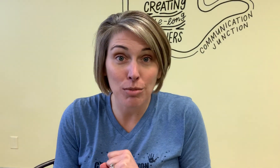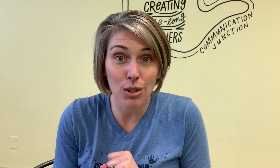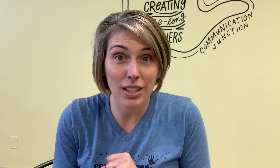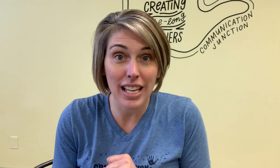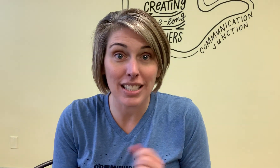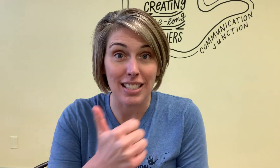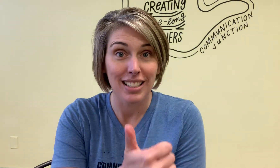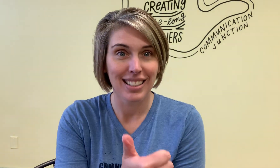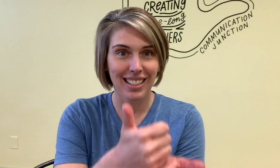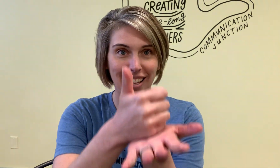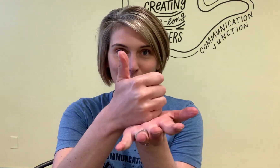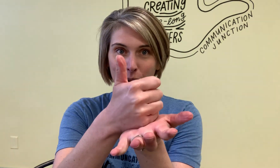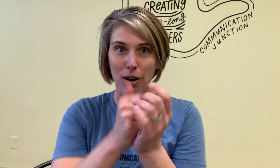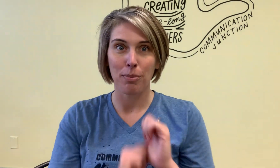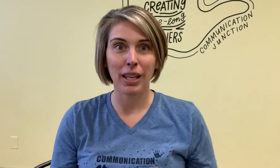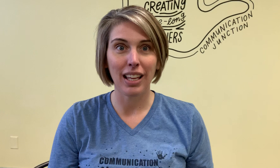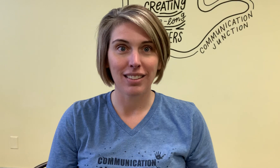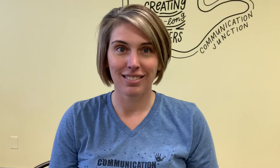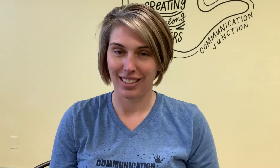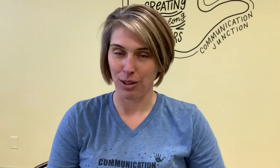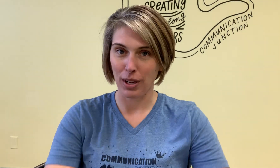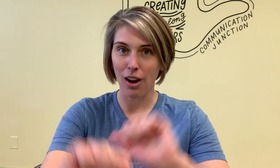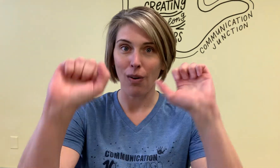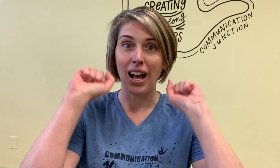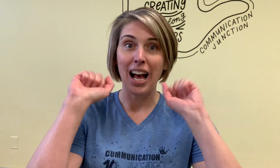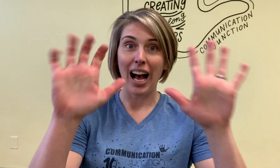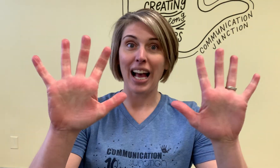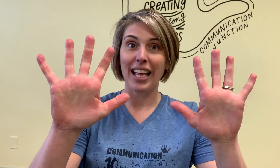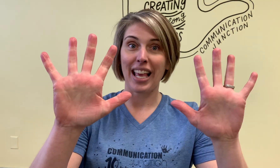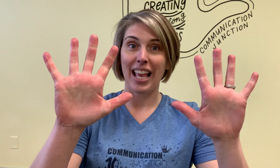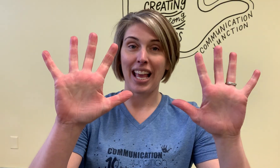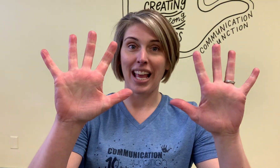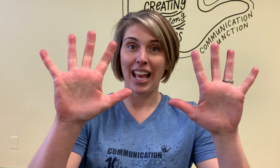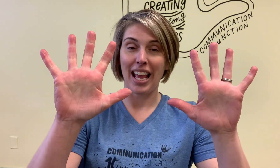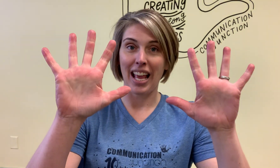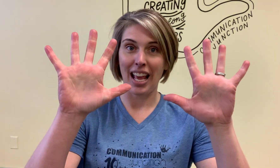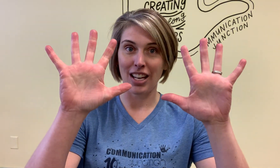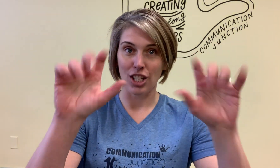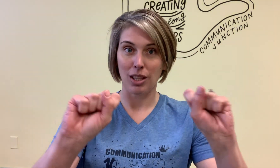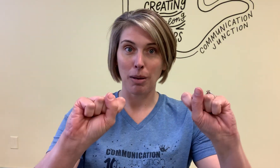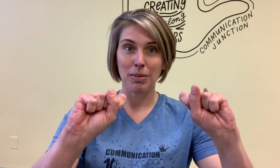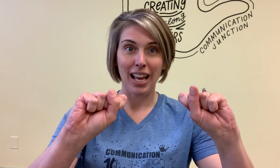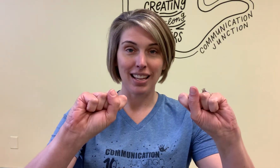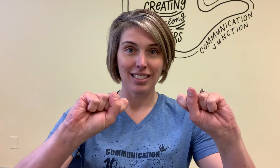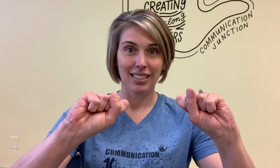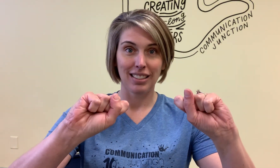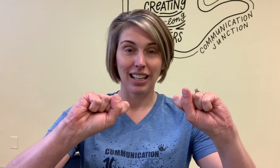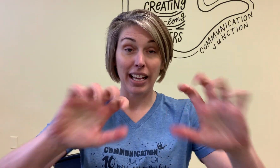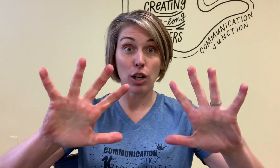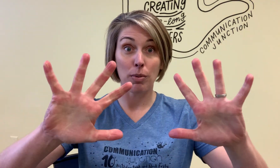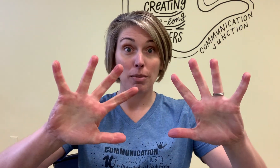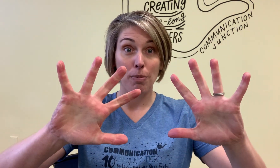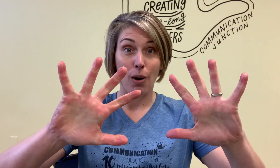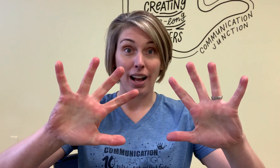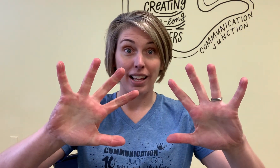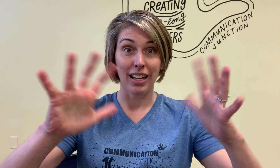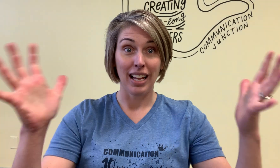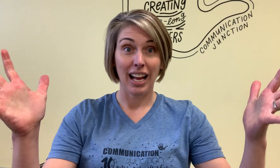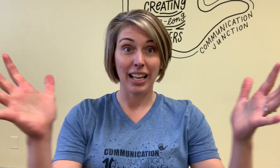do things. Can you help me? Here we go. I can shut them up tight. I can open them up wide. I can